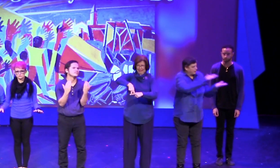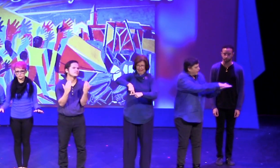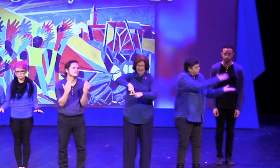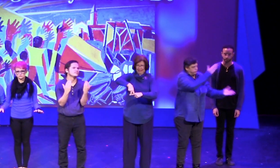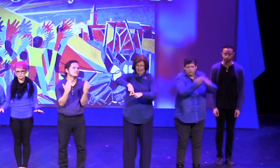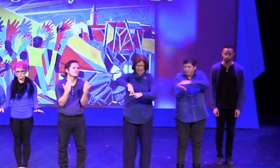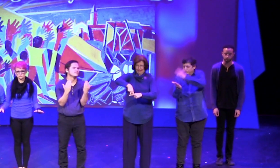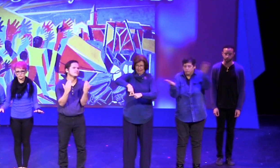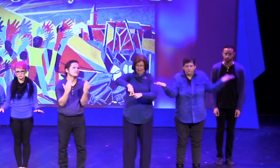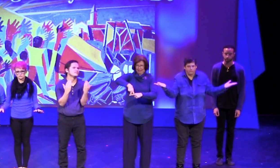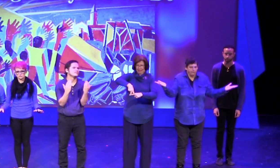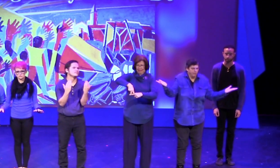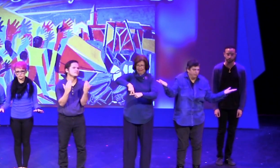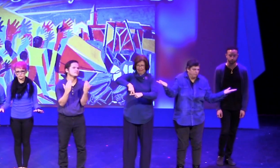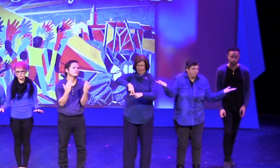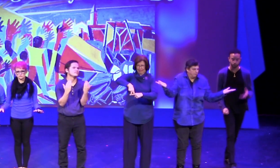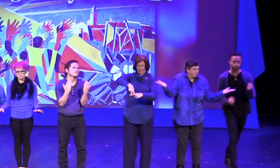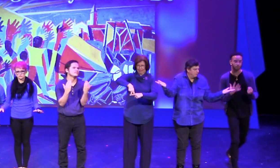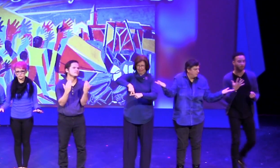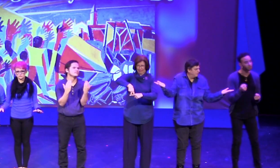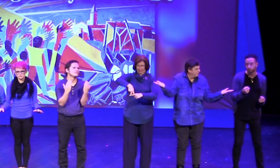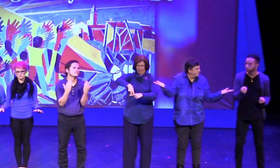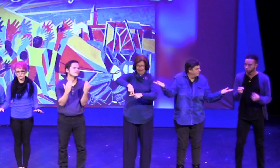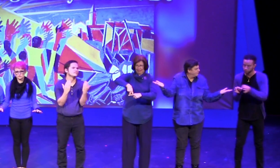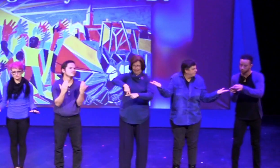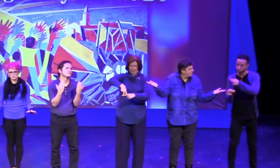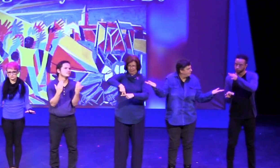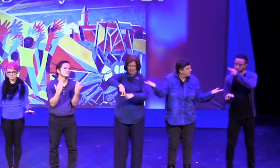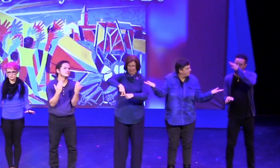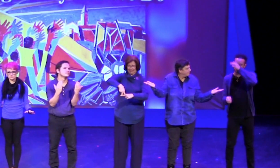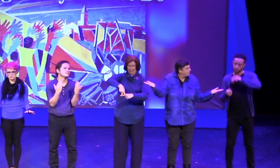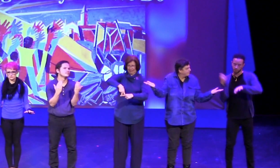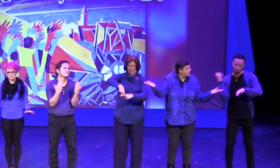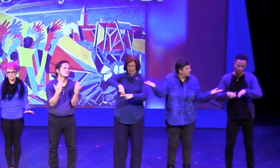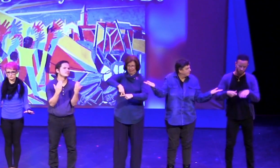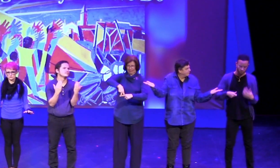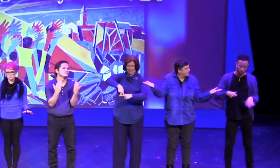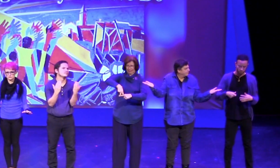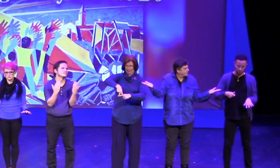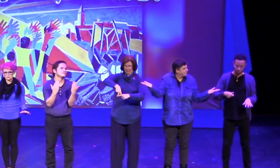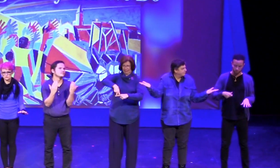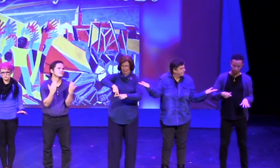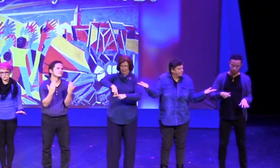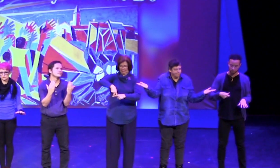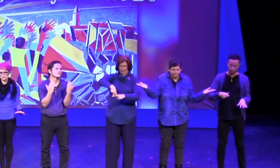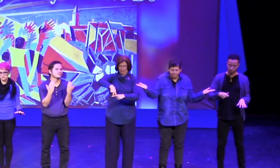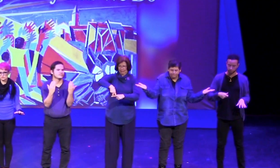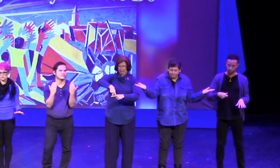by making us carry heavy books, If we sign, slapping our hands with rulers so we